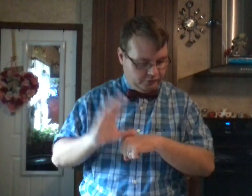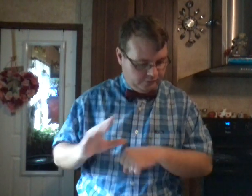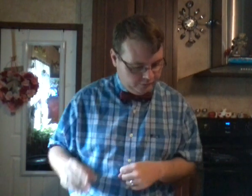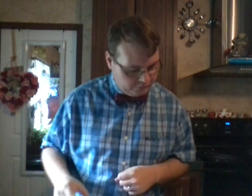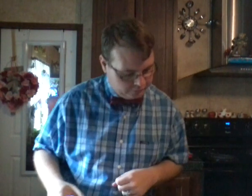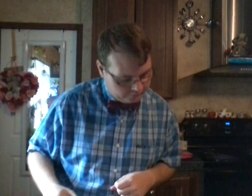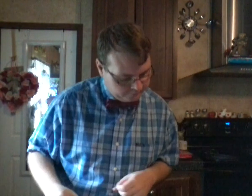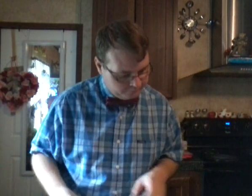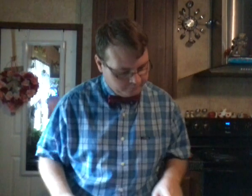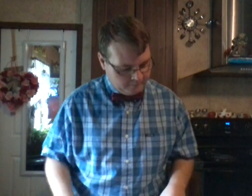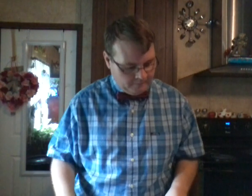church.